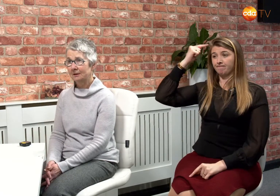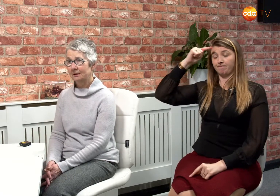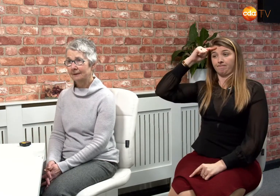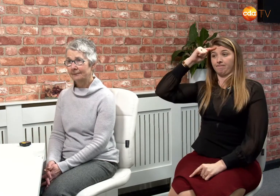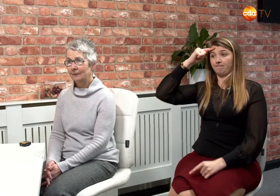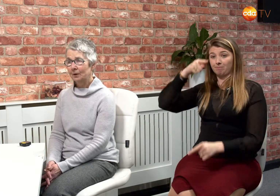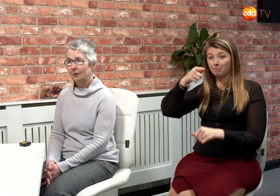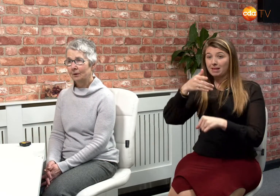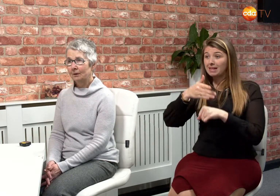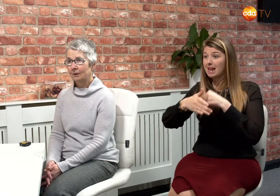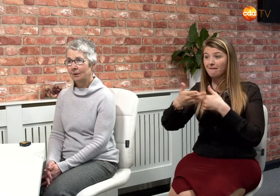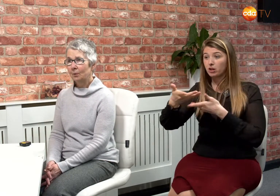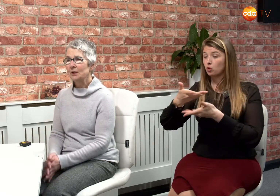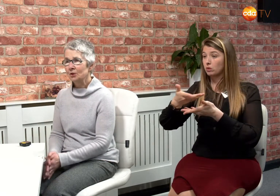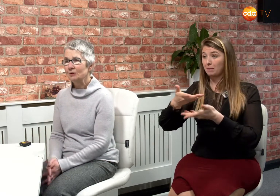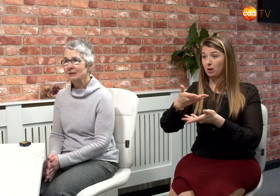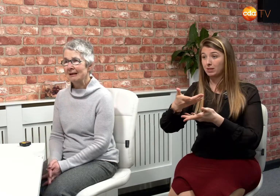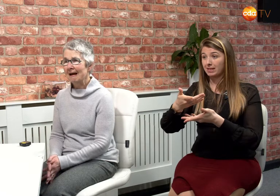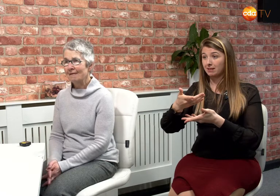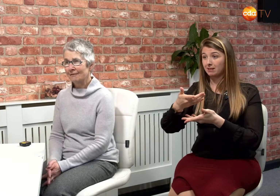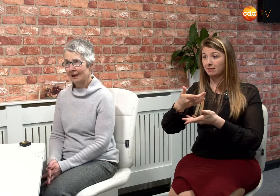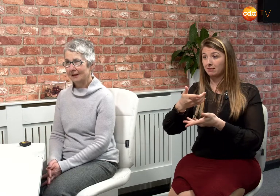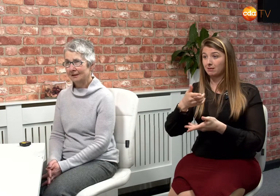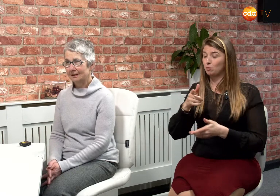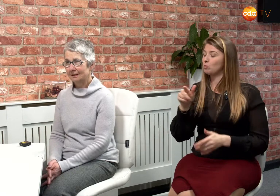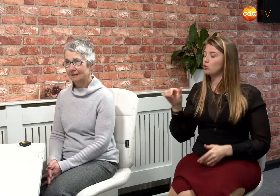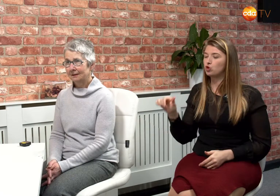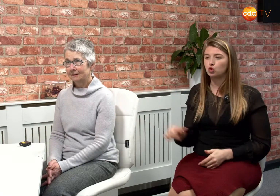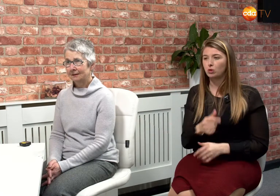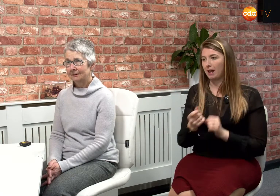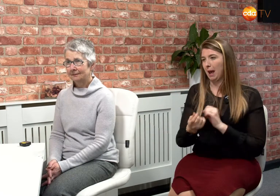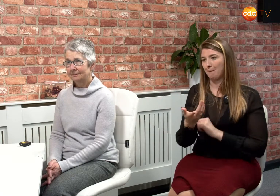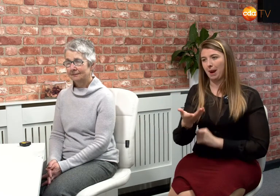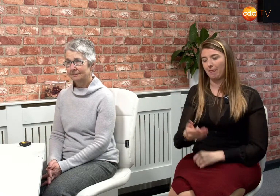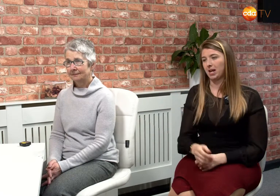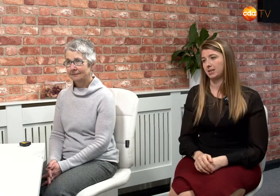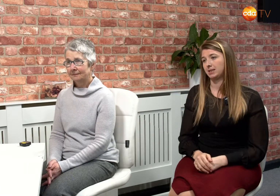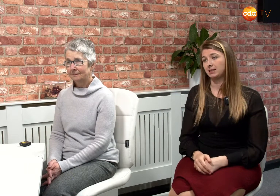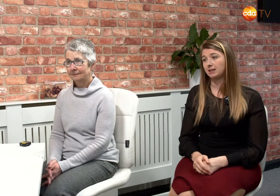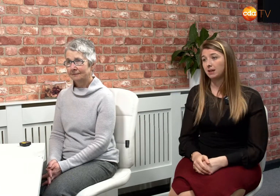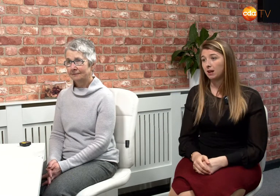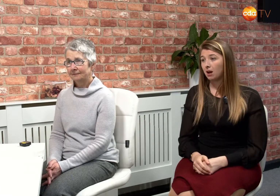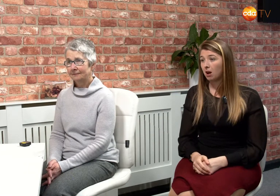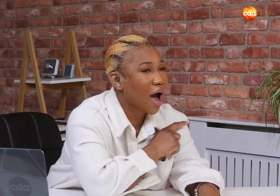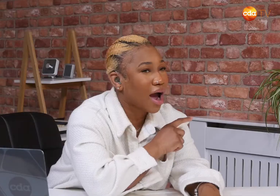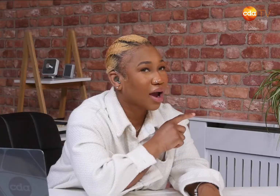it. We shouldn't have that.